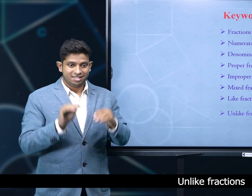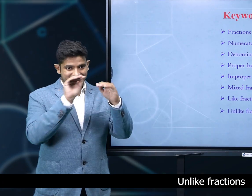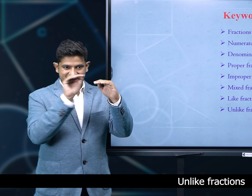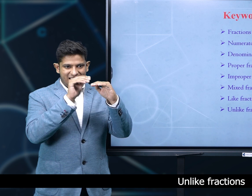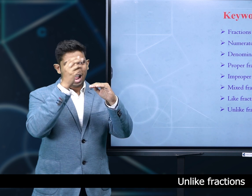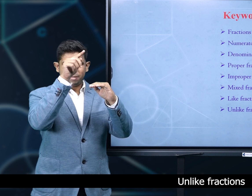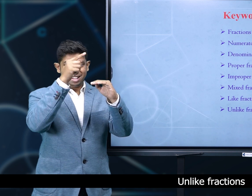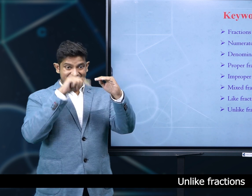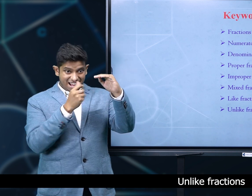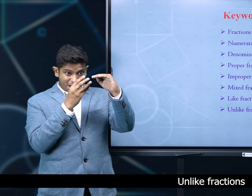unlike fractions.